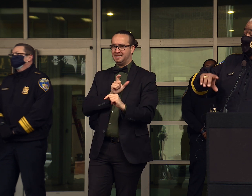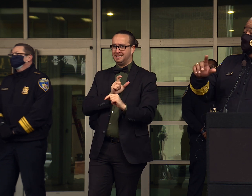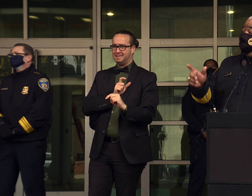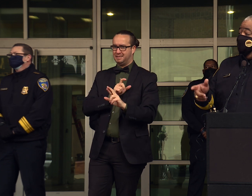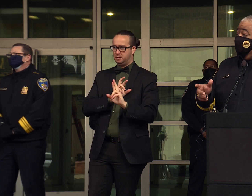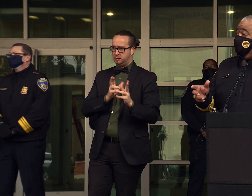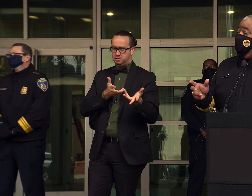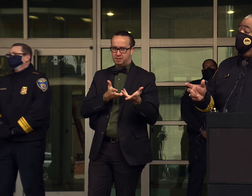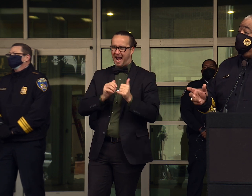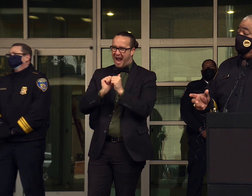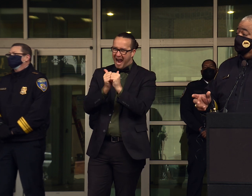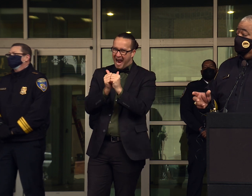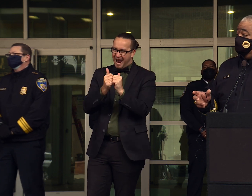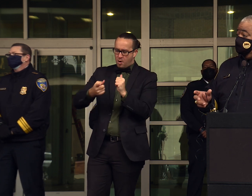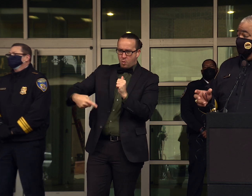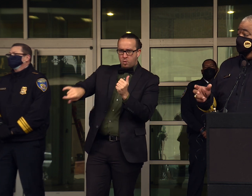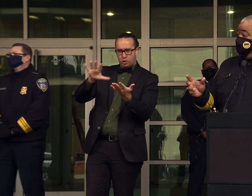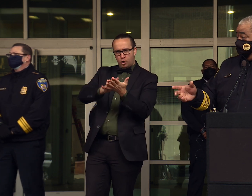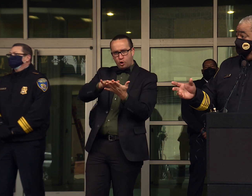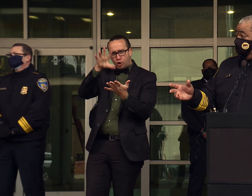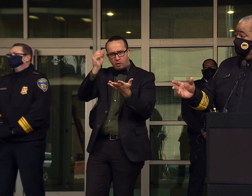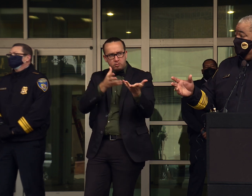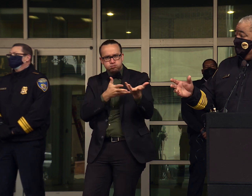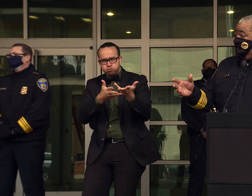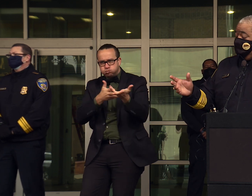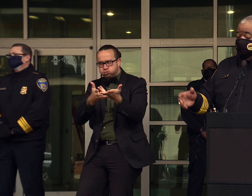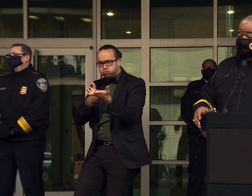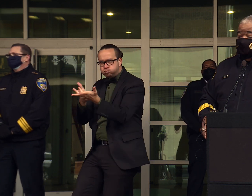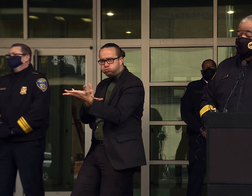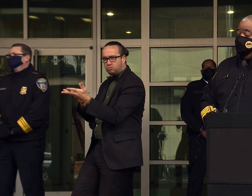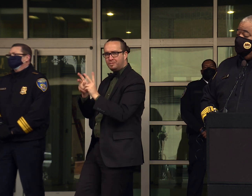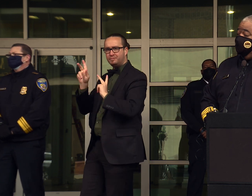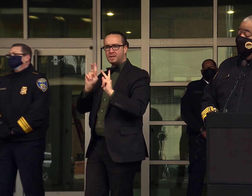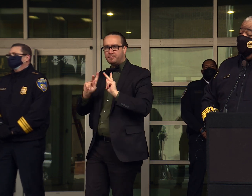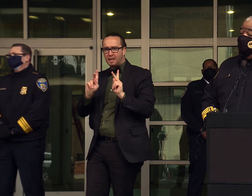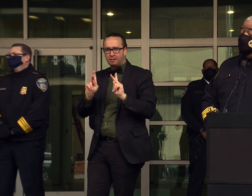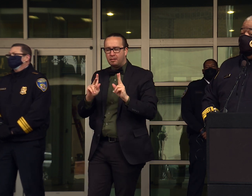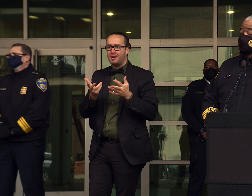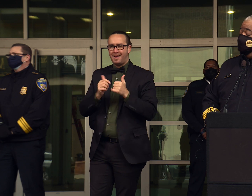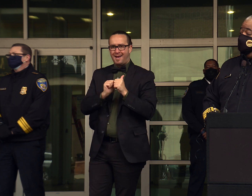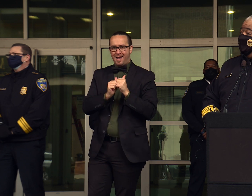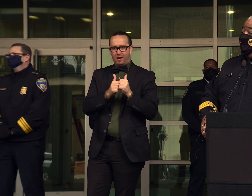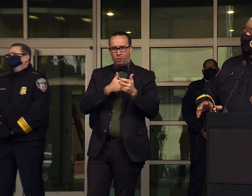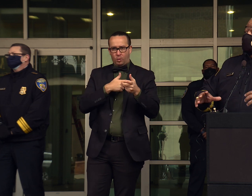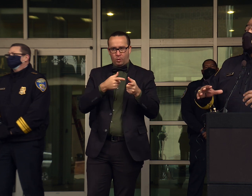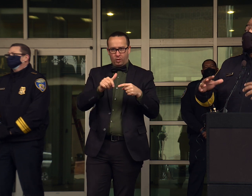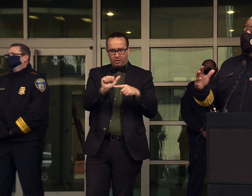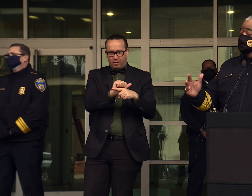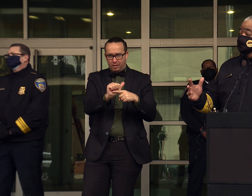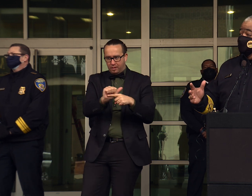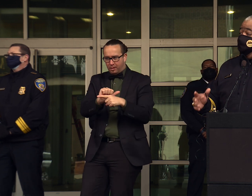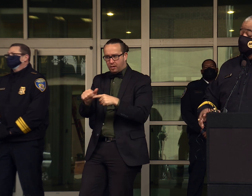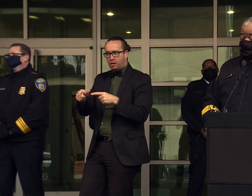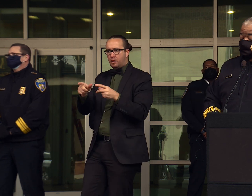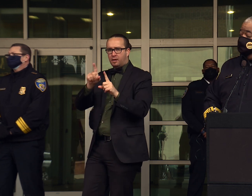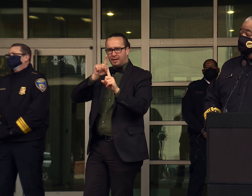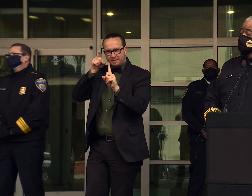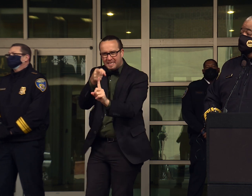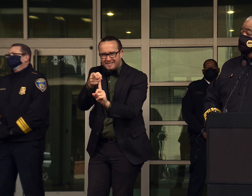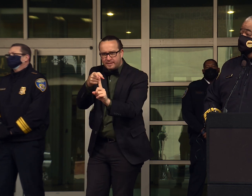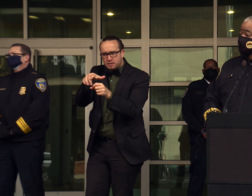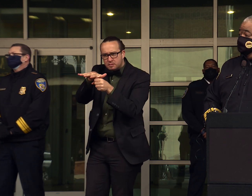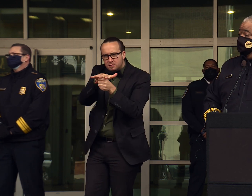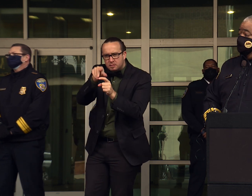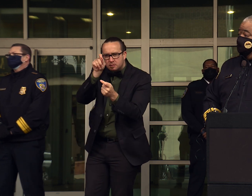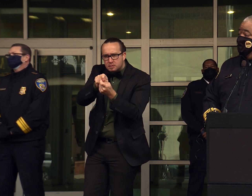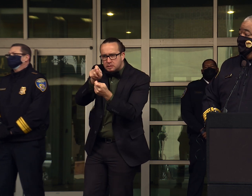to design a community policing strategy specifically for that neighborhood. And it teaches us that all of us have a community